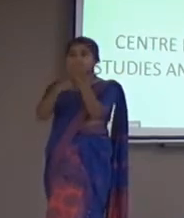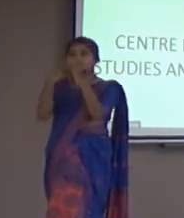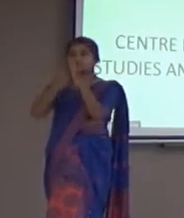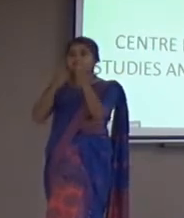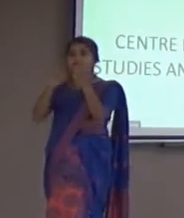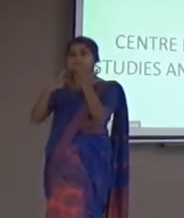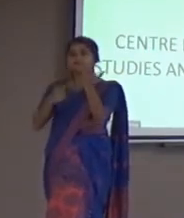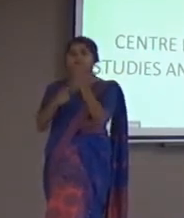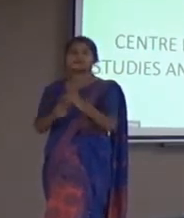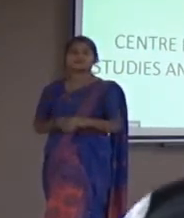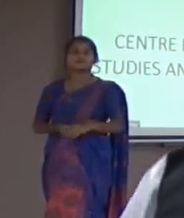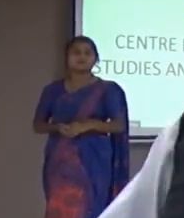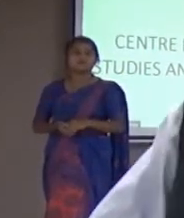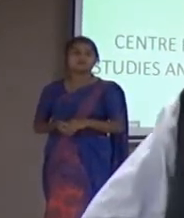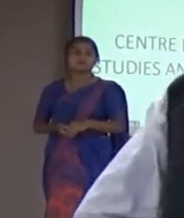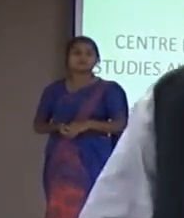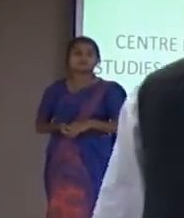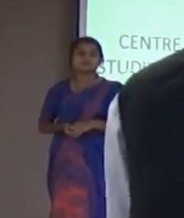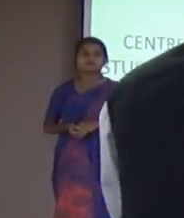of the Guwahati High Court.